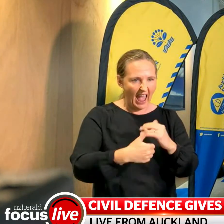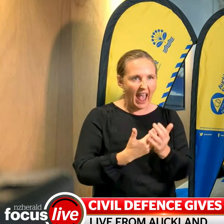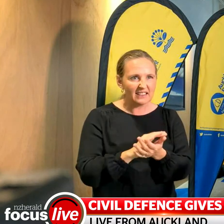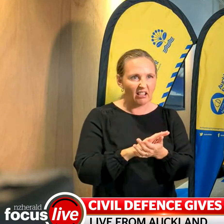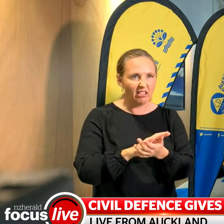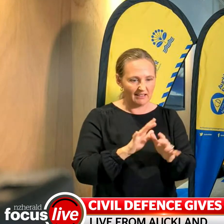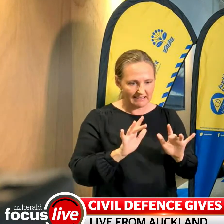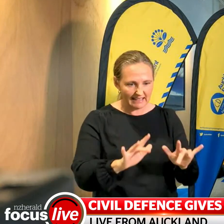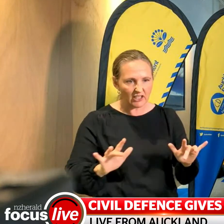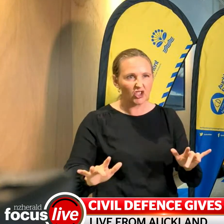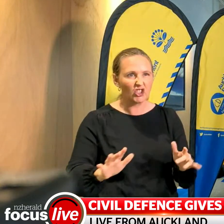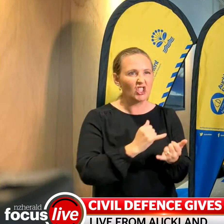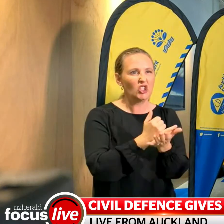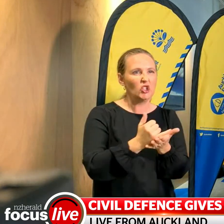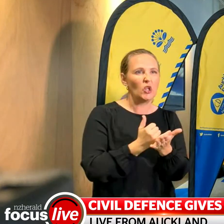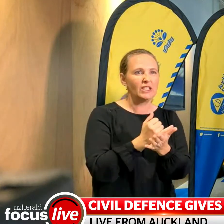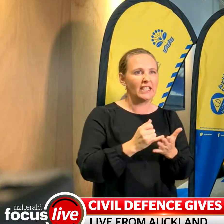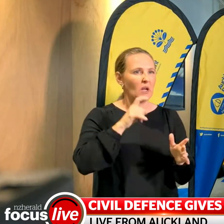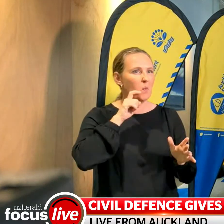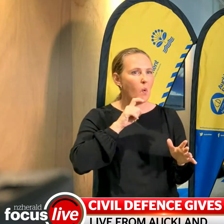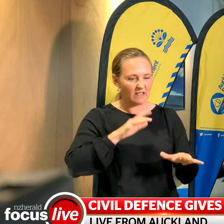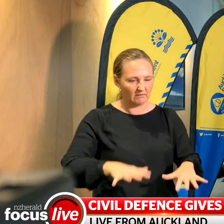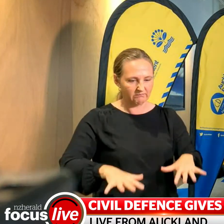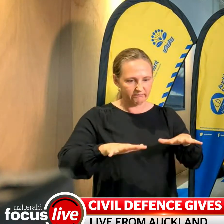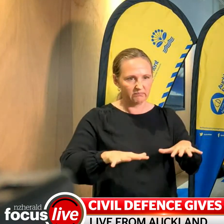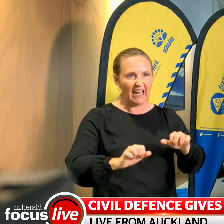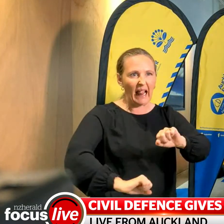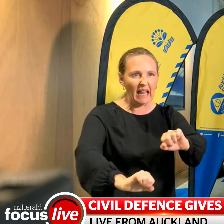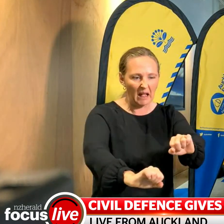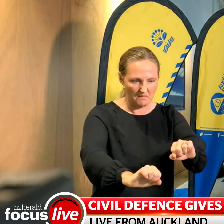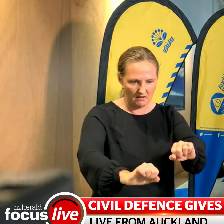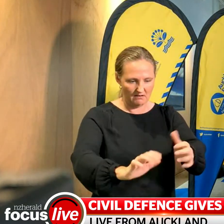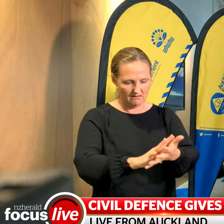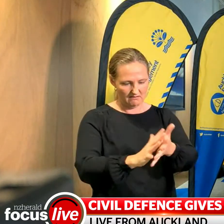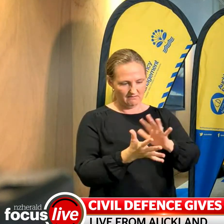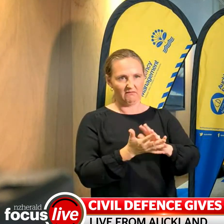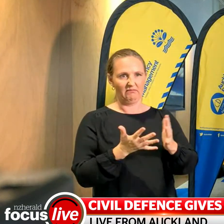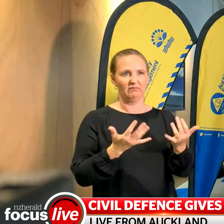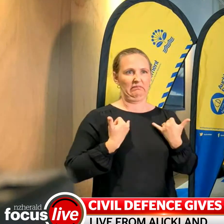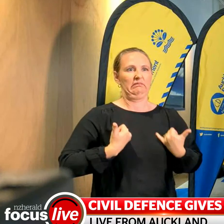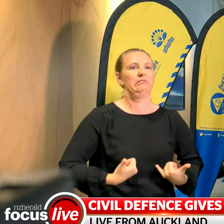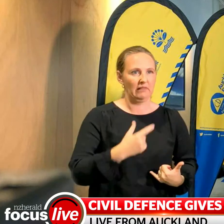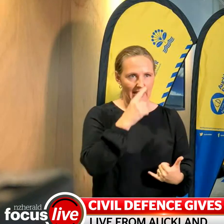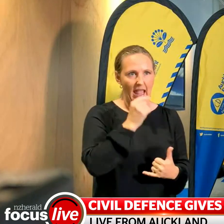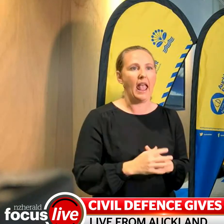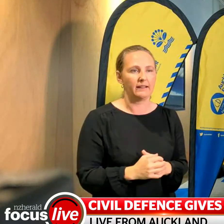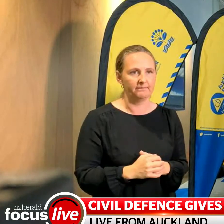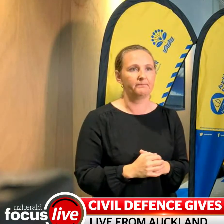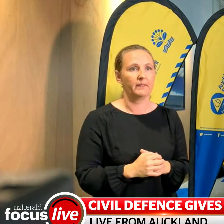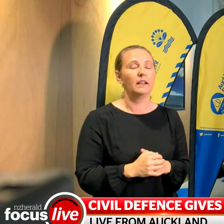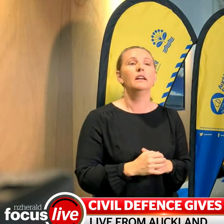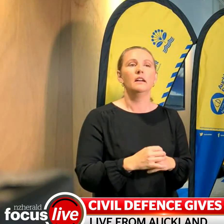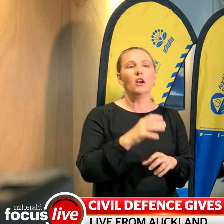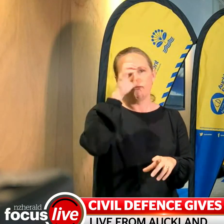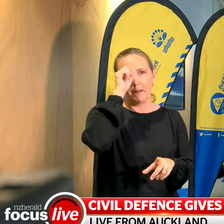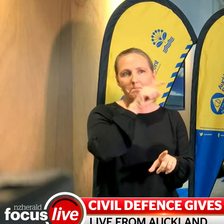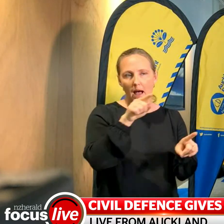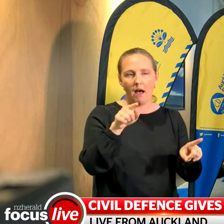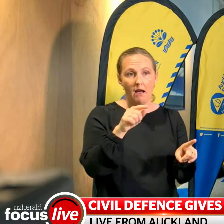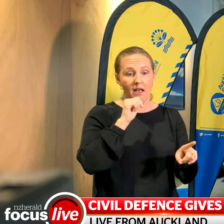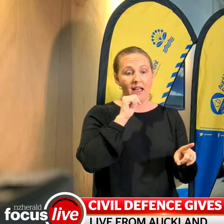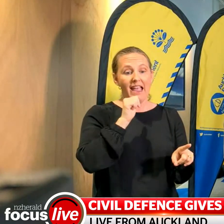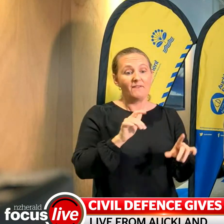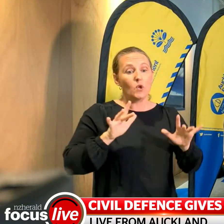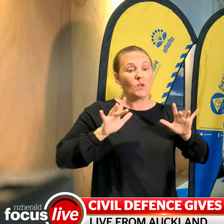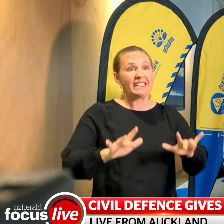interacting with potentially contaminated materials. So just remember to treat all flood water and materials that have come